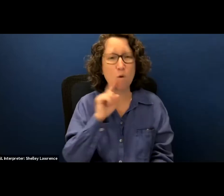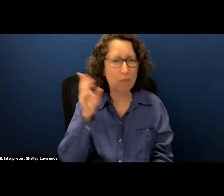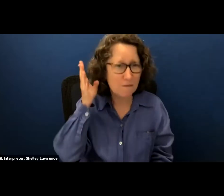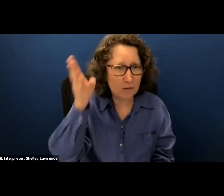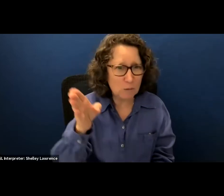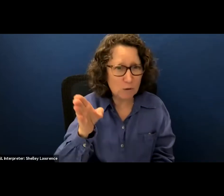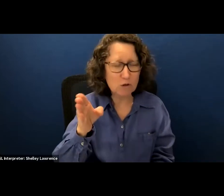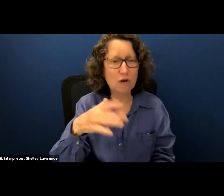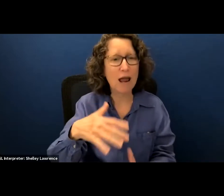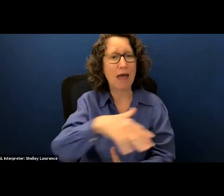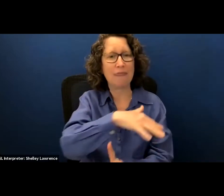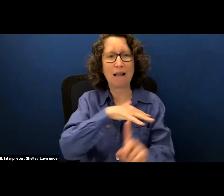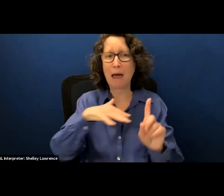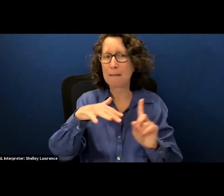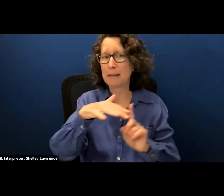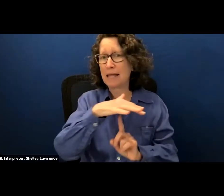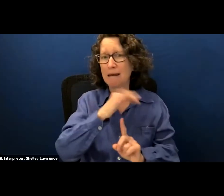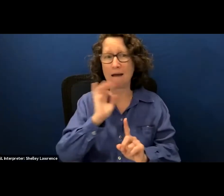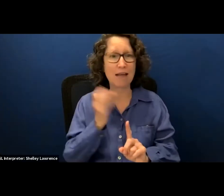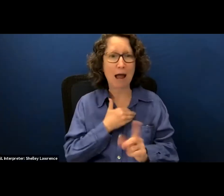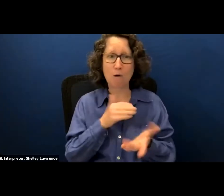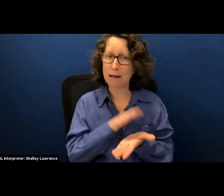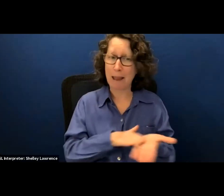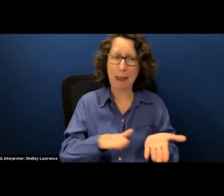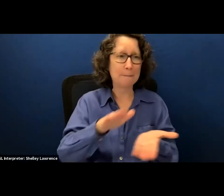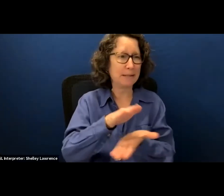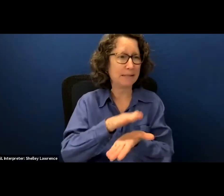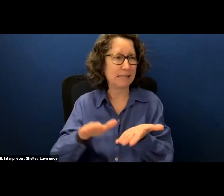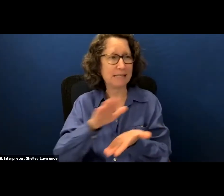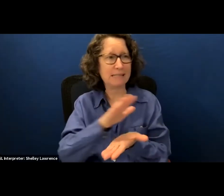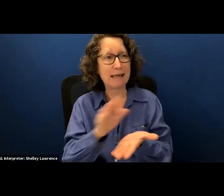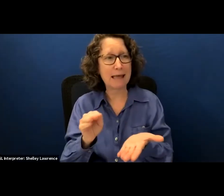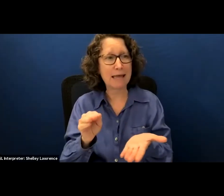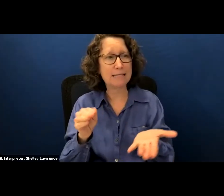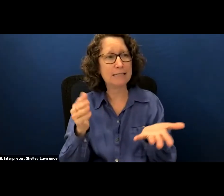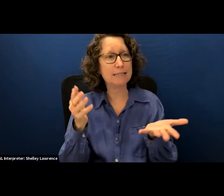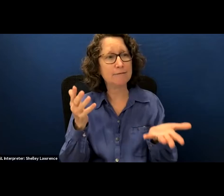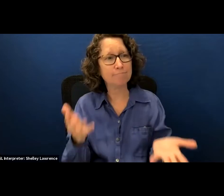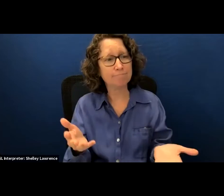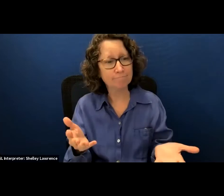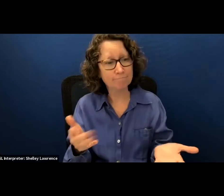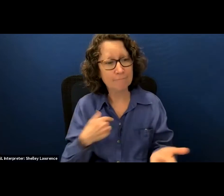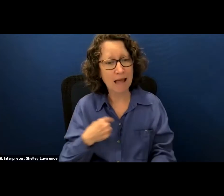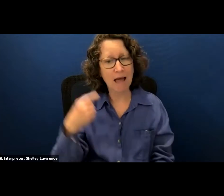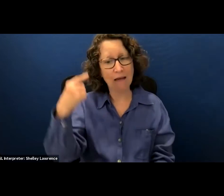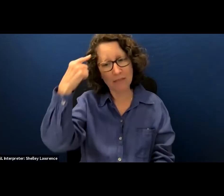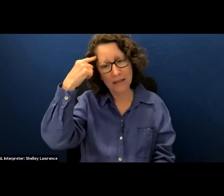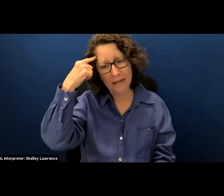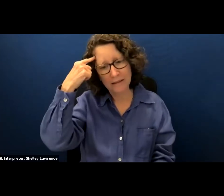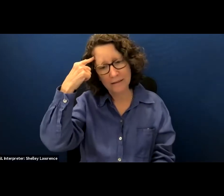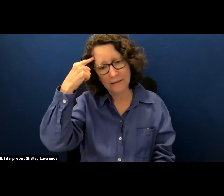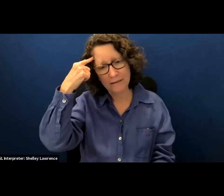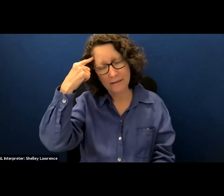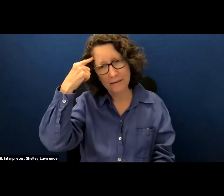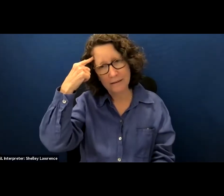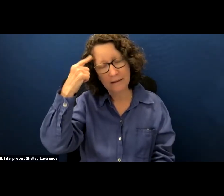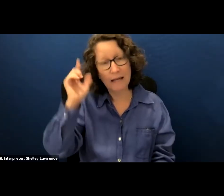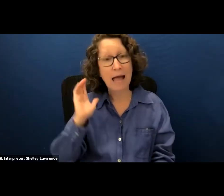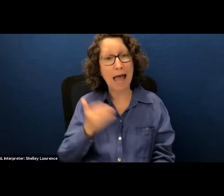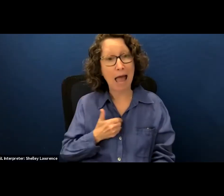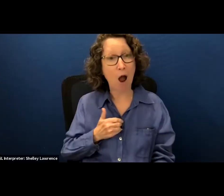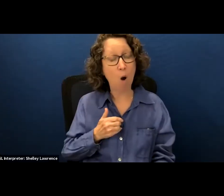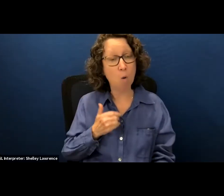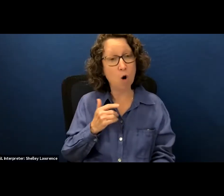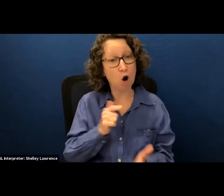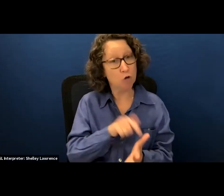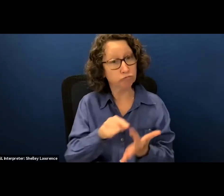the future and the climate of our campuses. And I think that the steps we are taking are good, but it's